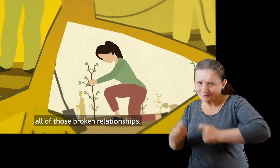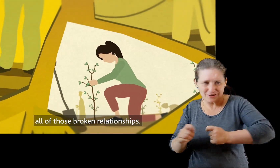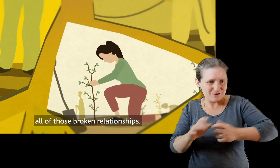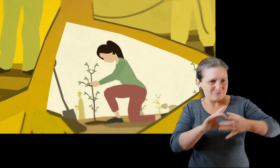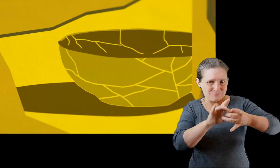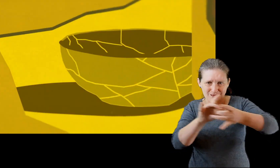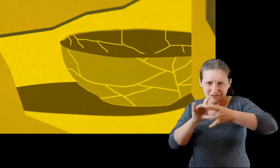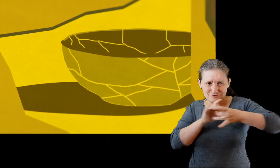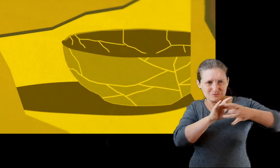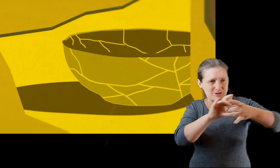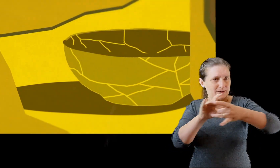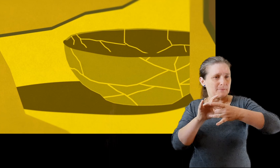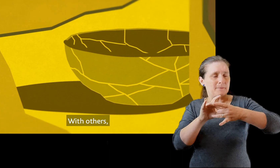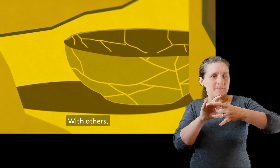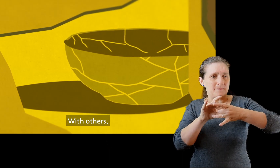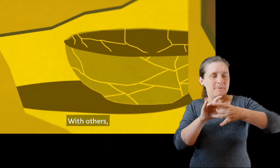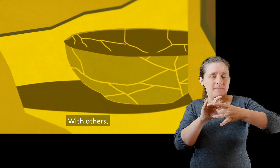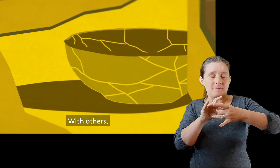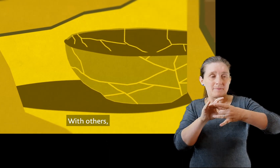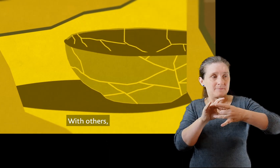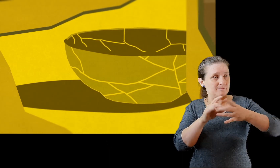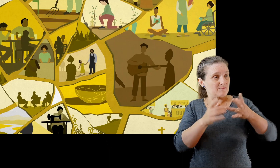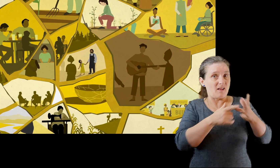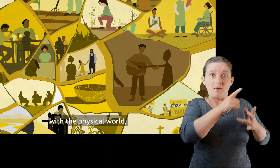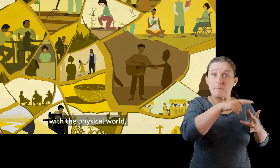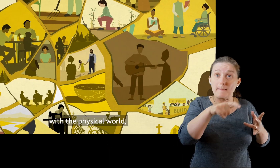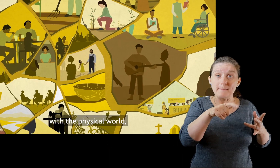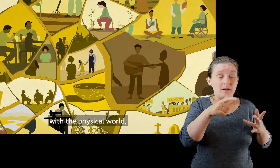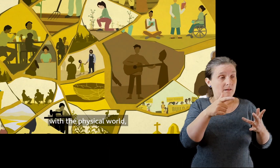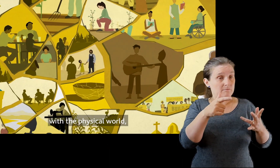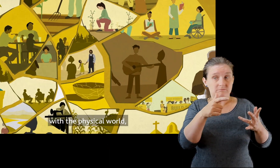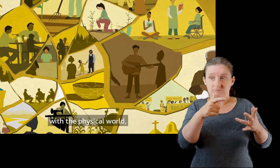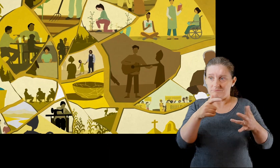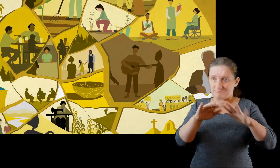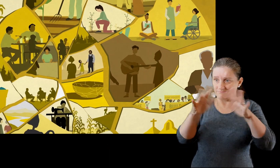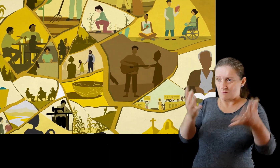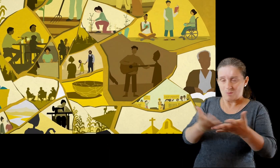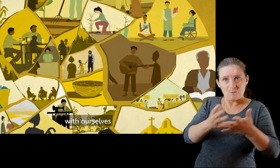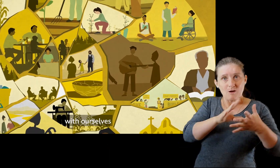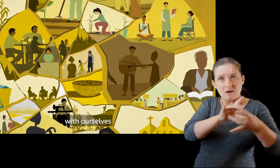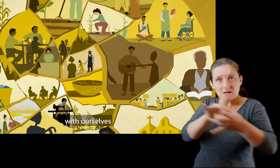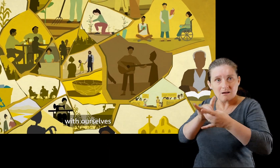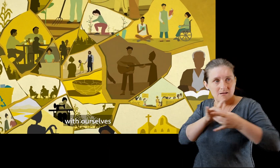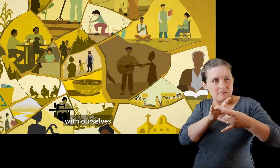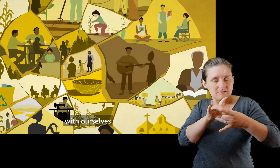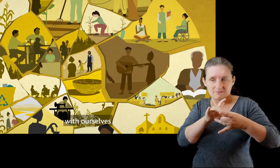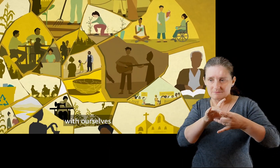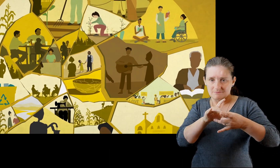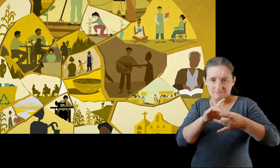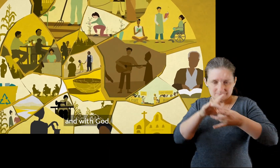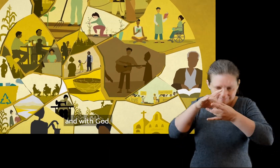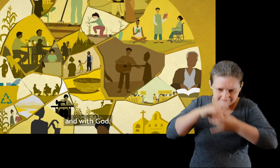relationships with others, with the physical world, with ourselves, and with